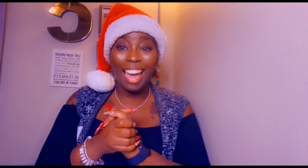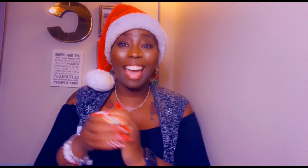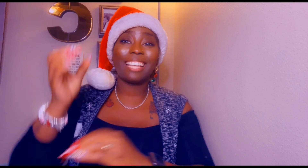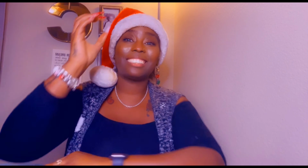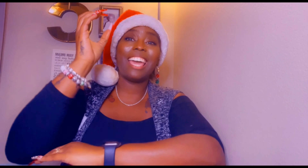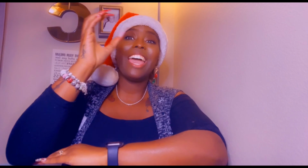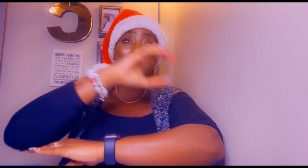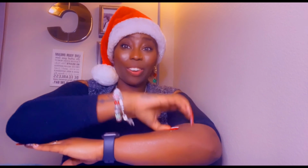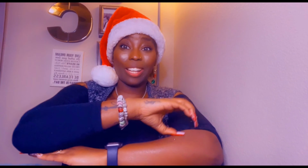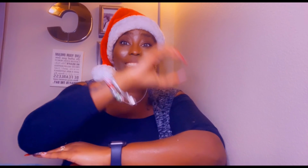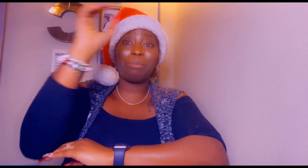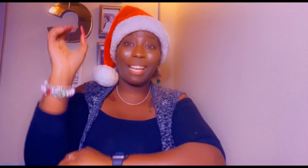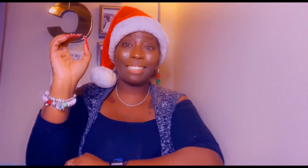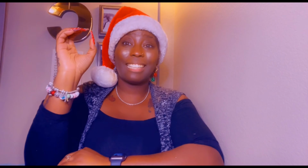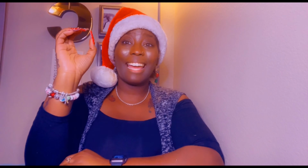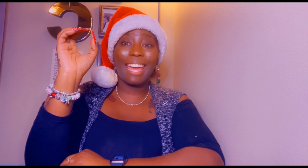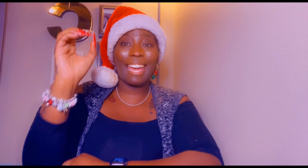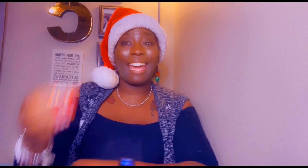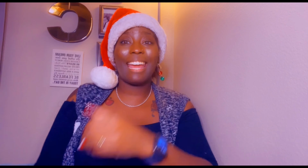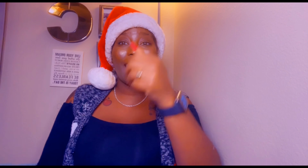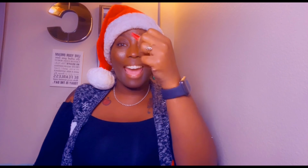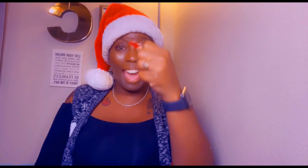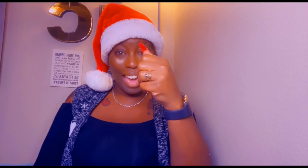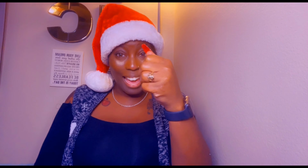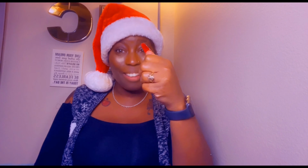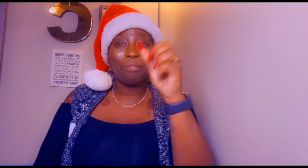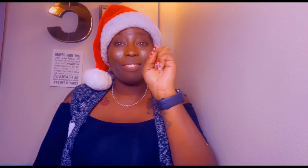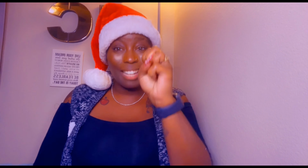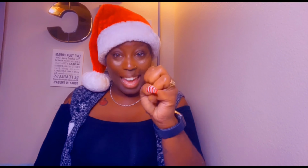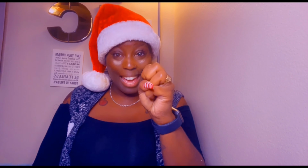guys Christmas and ASL.